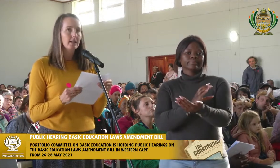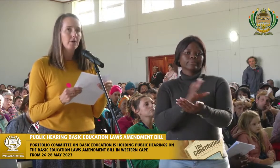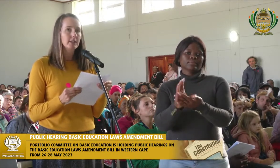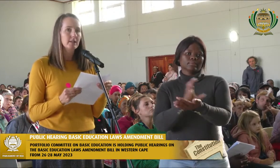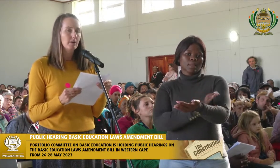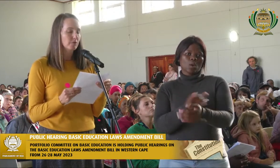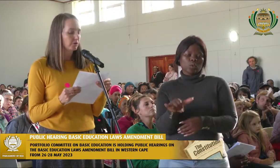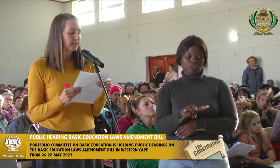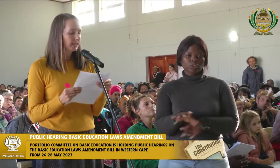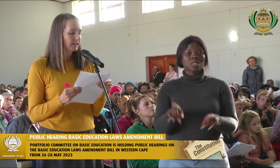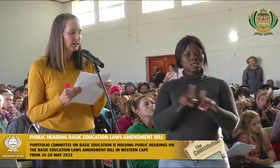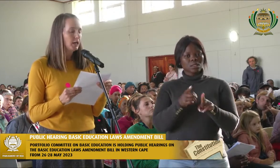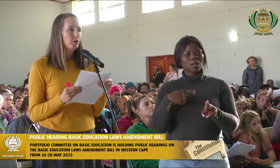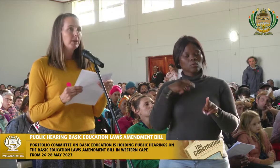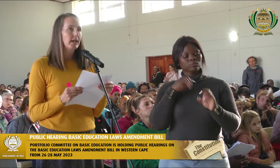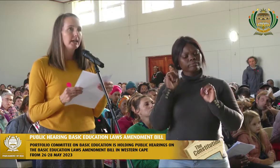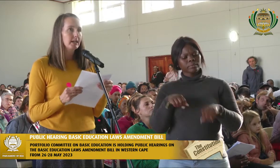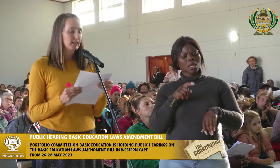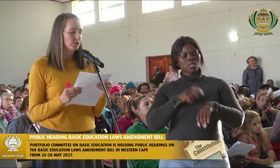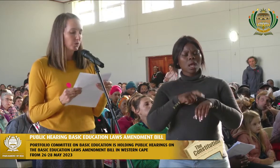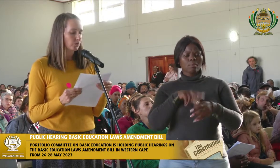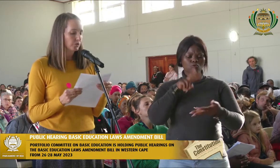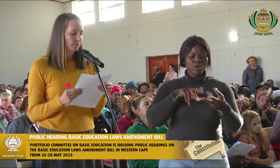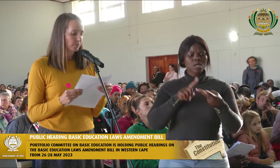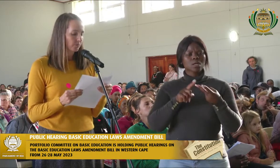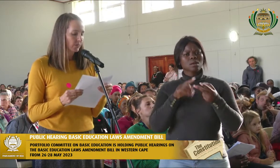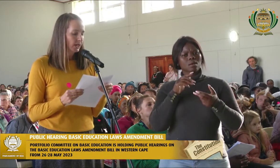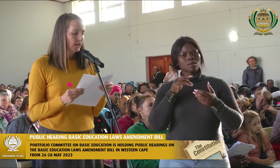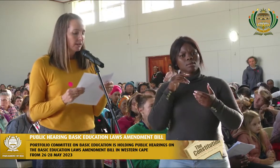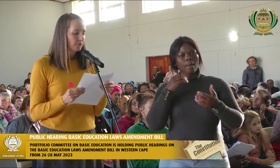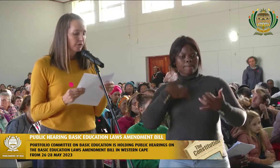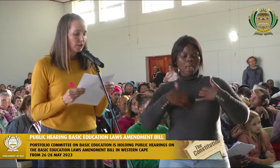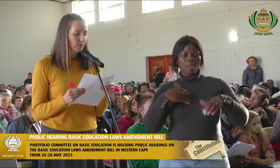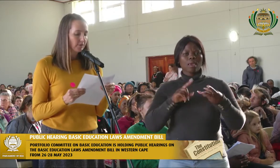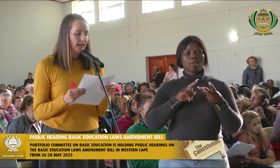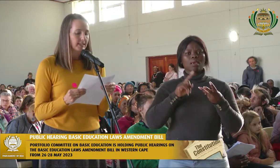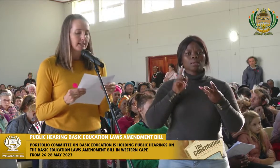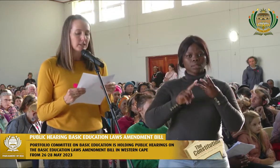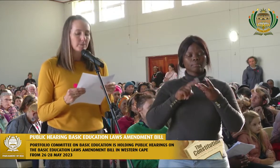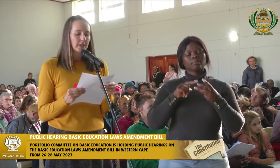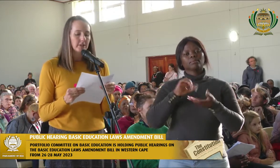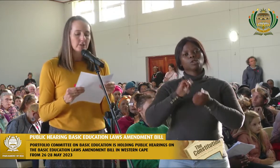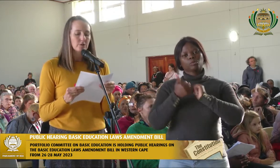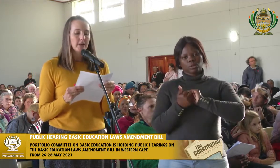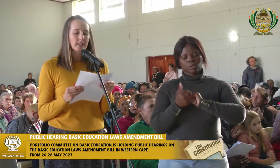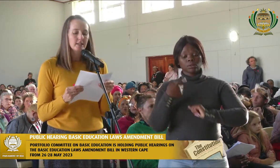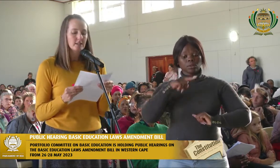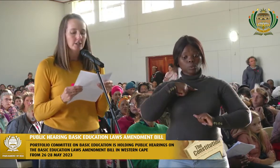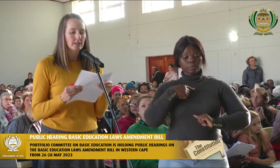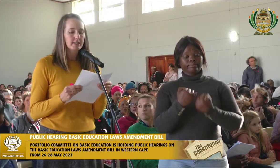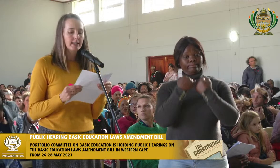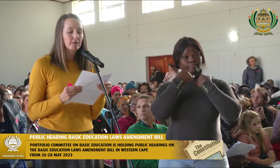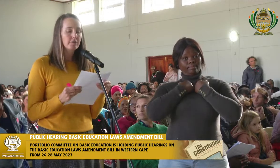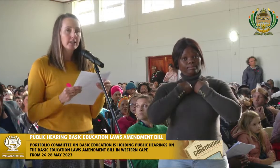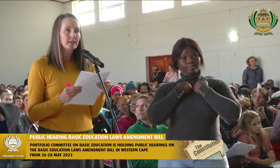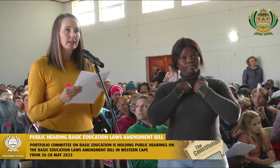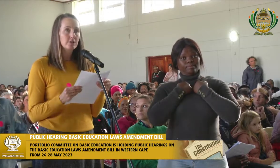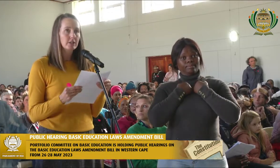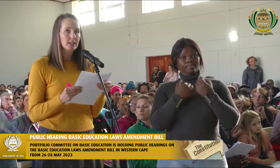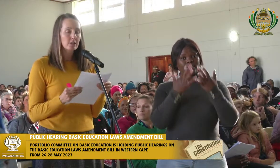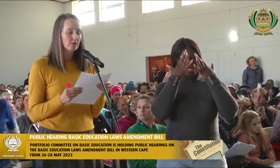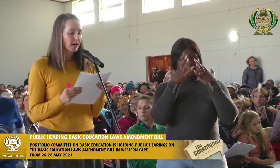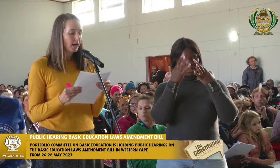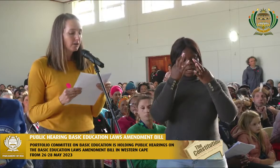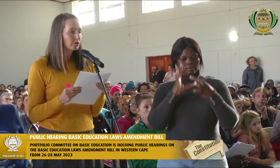well as allowing time for reading, playing, and sports. The freedom of us as parents to make decisions that affect